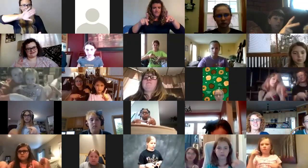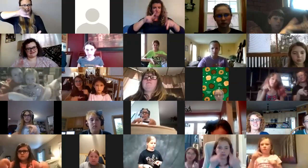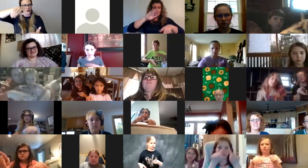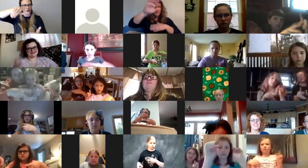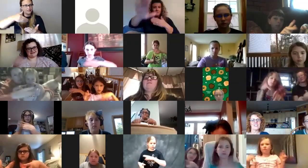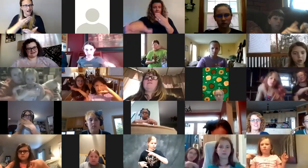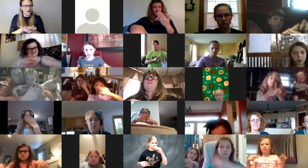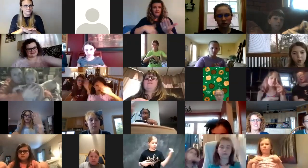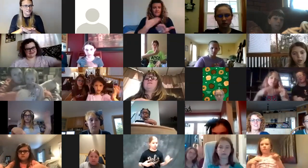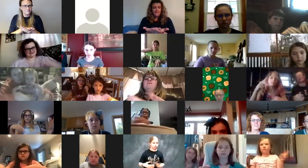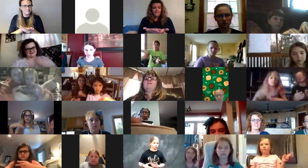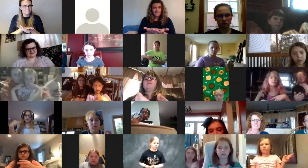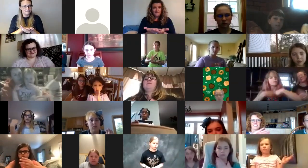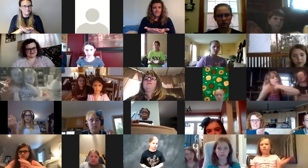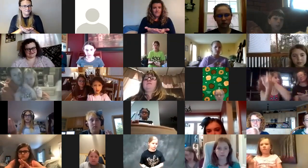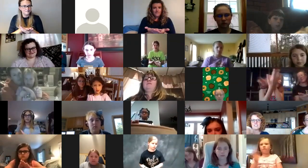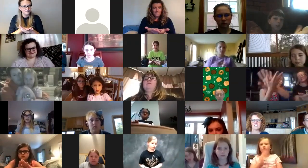at all times.